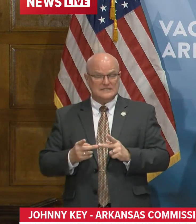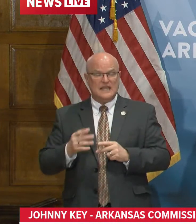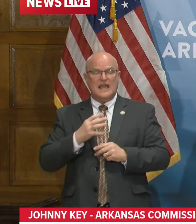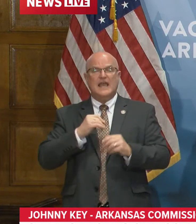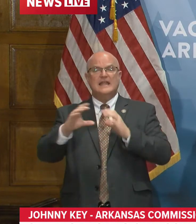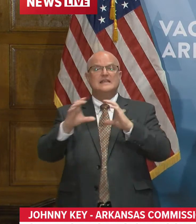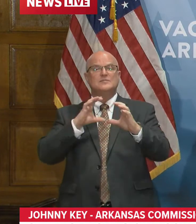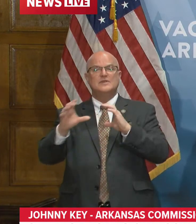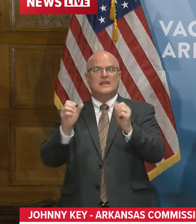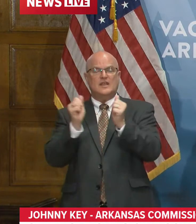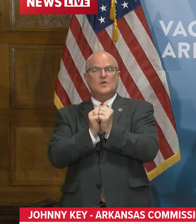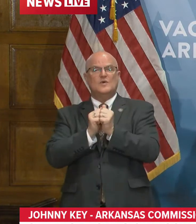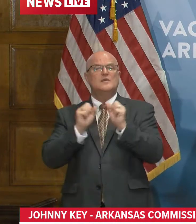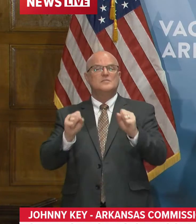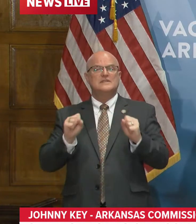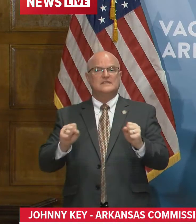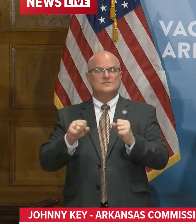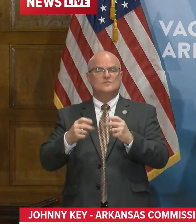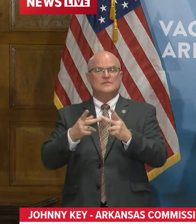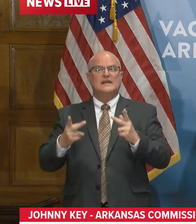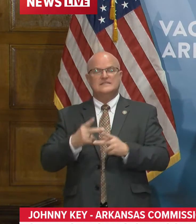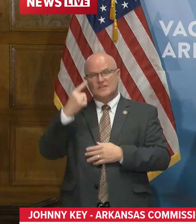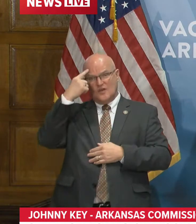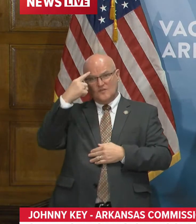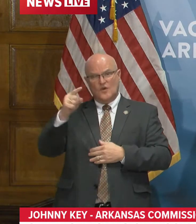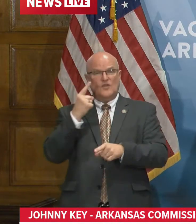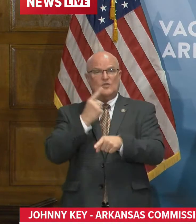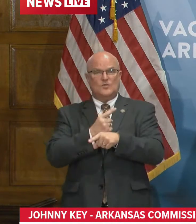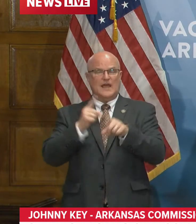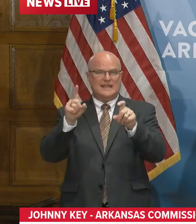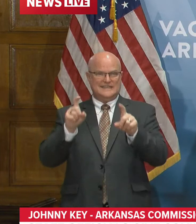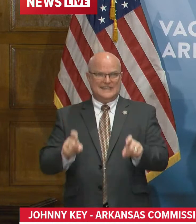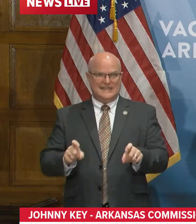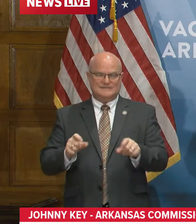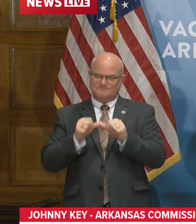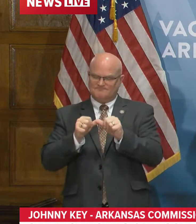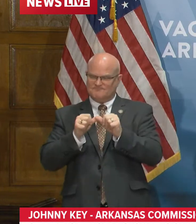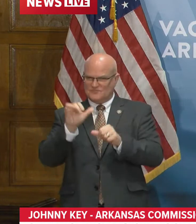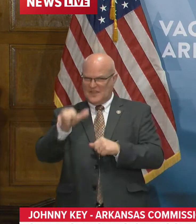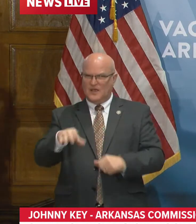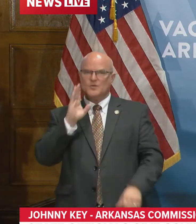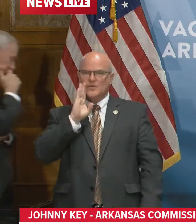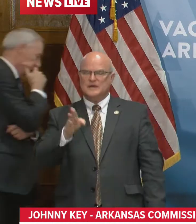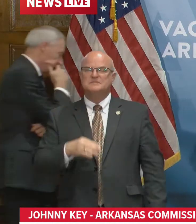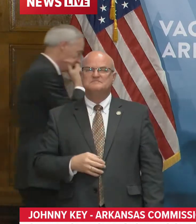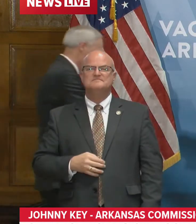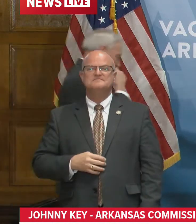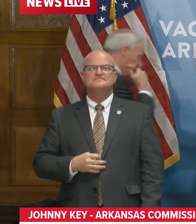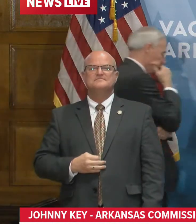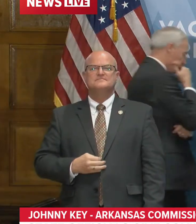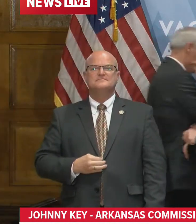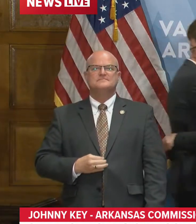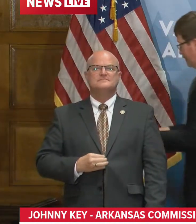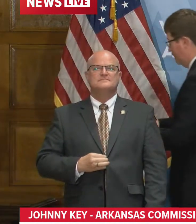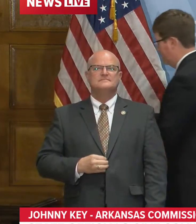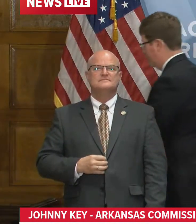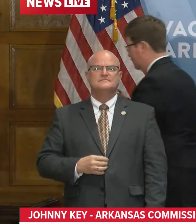in communication with potential sources for the right tests, and we'll continue to do that.